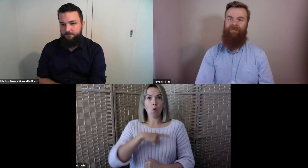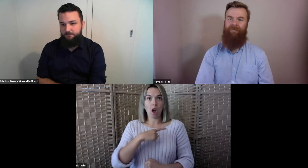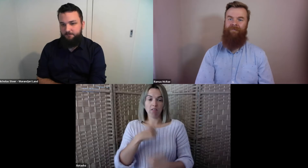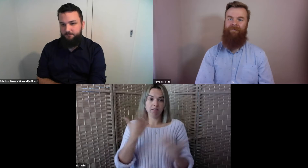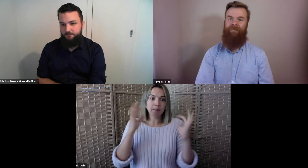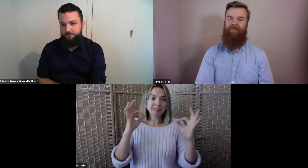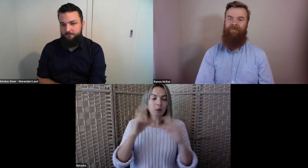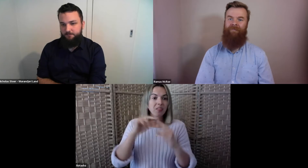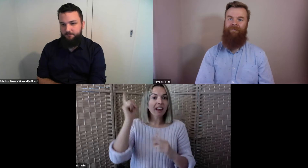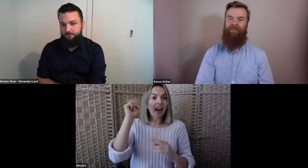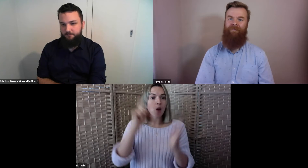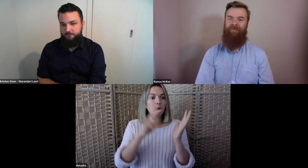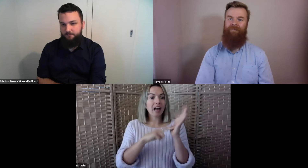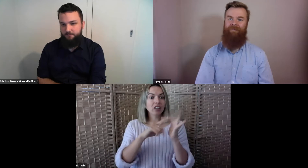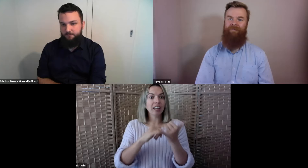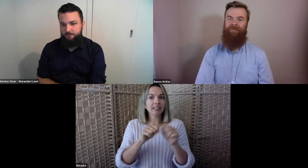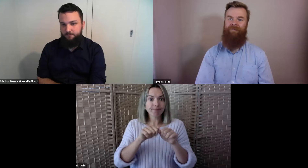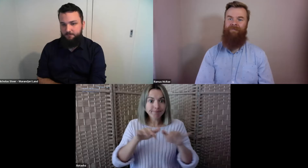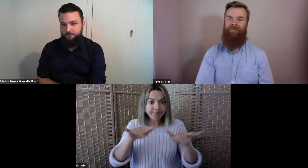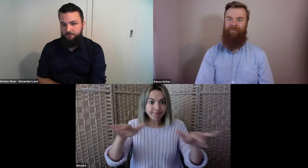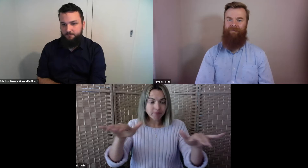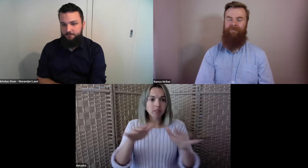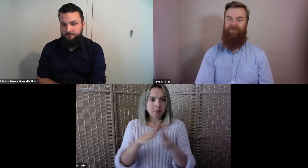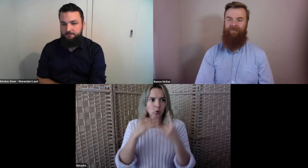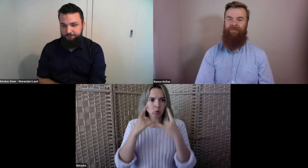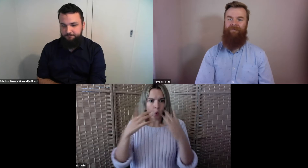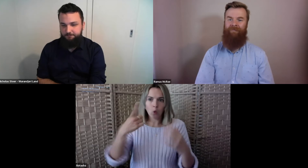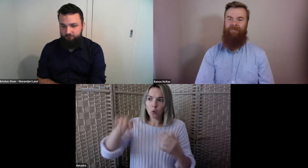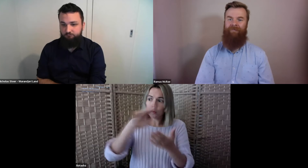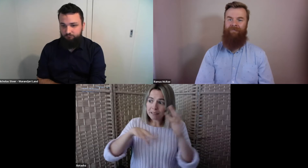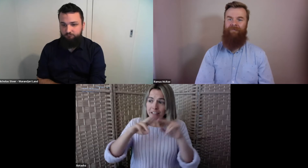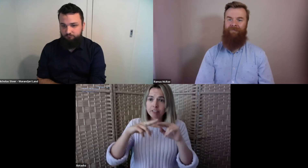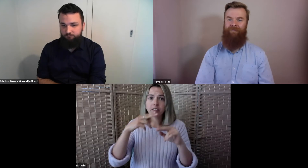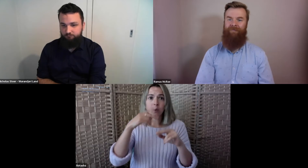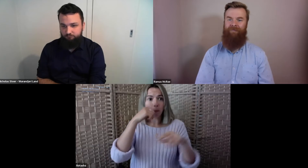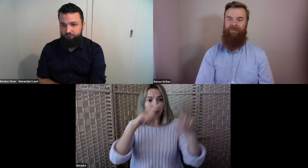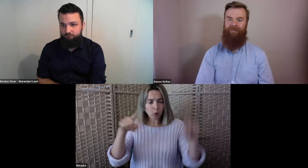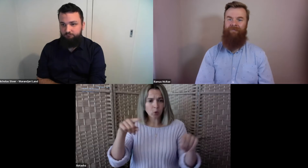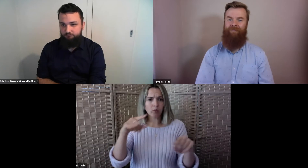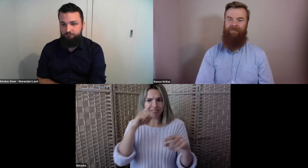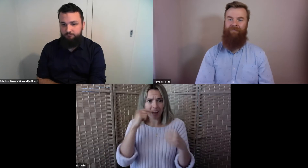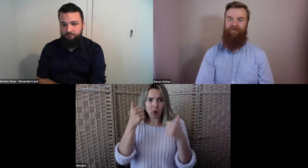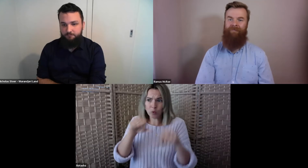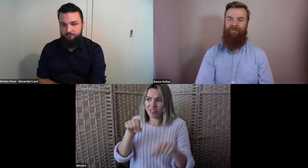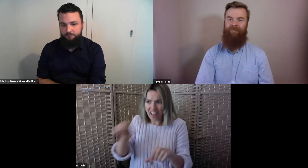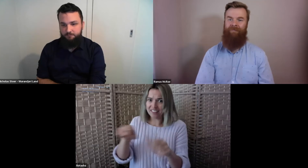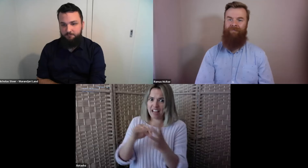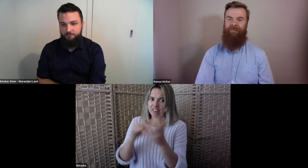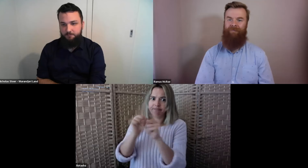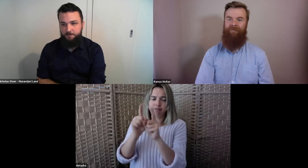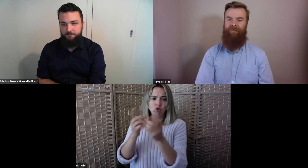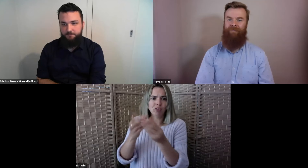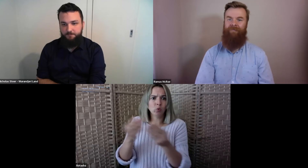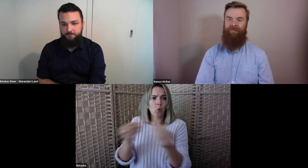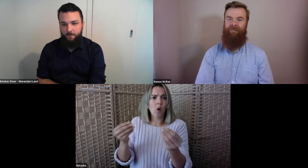worker. In promoting my role, I think now when we think about the NDIS and the NDIS rollout, there are many parents out